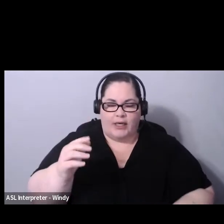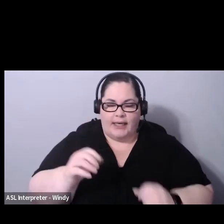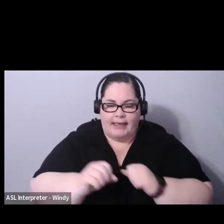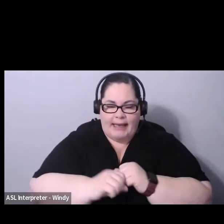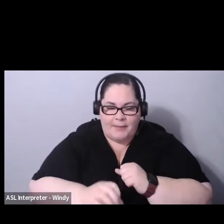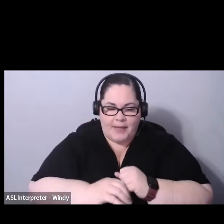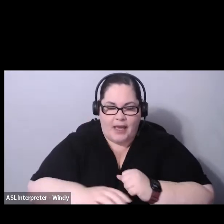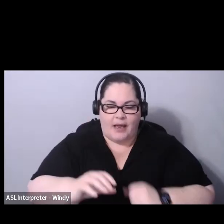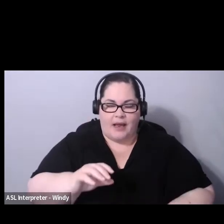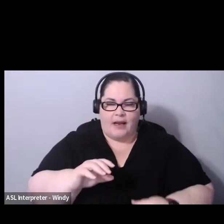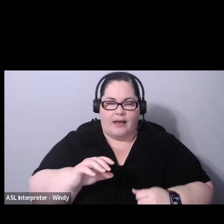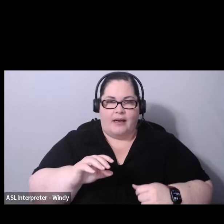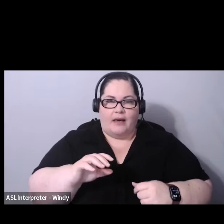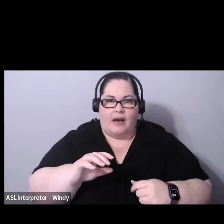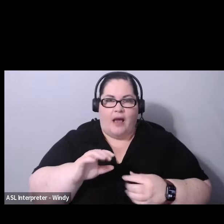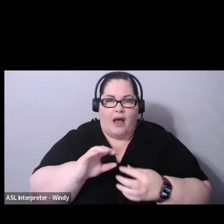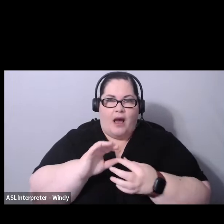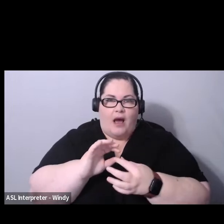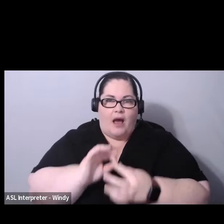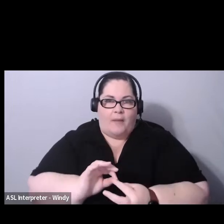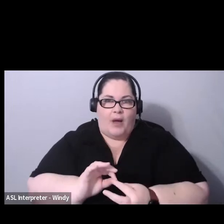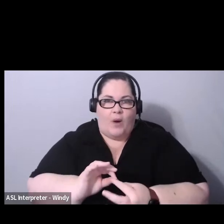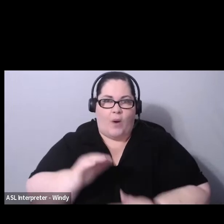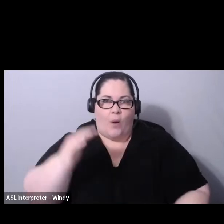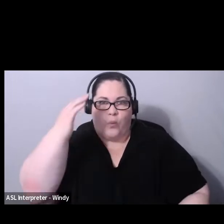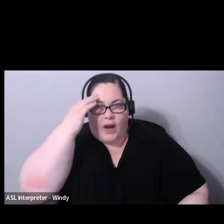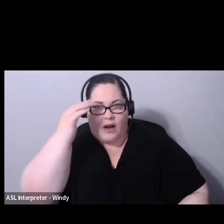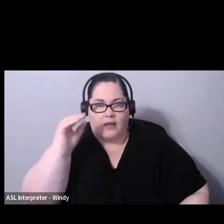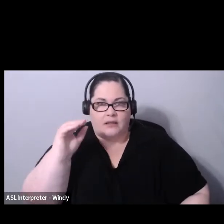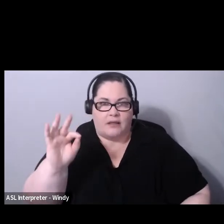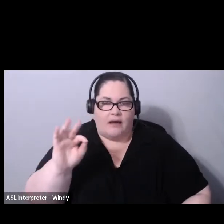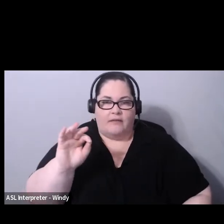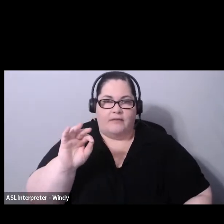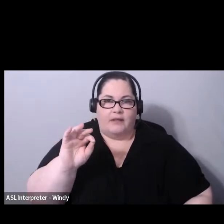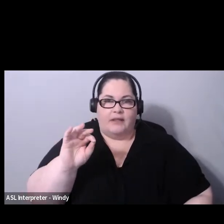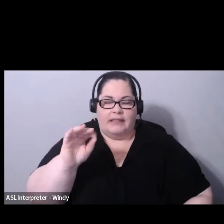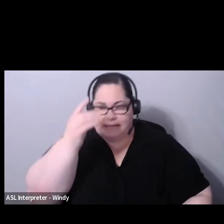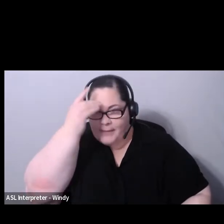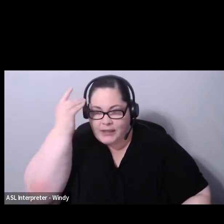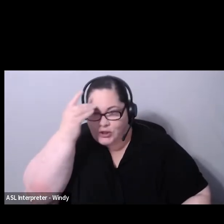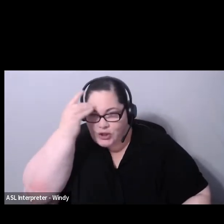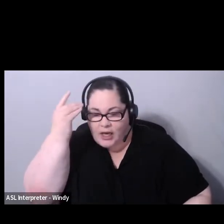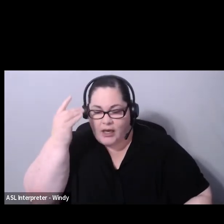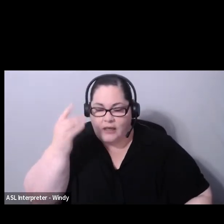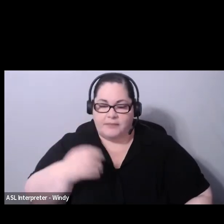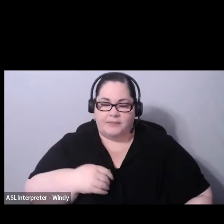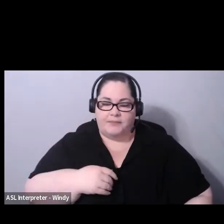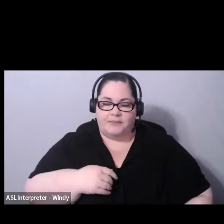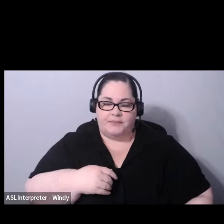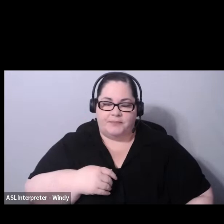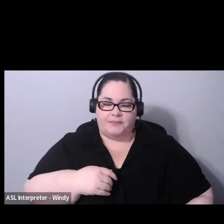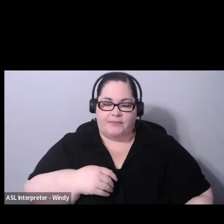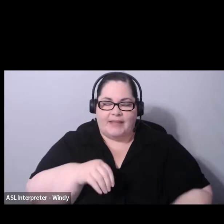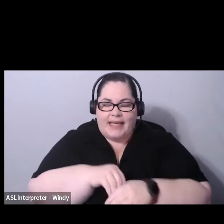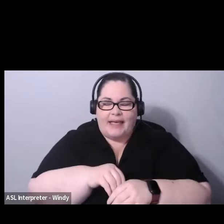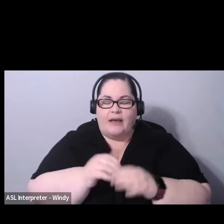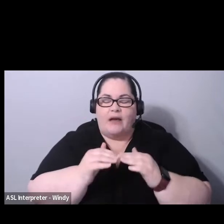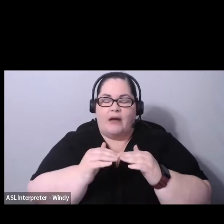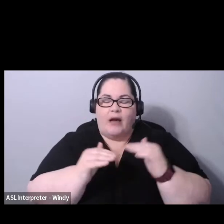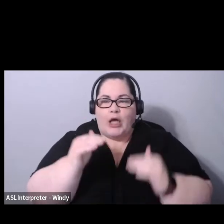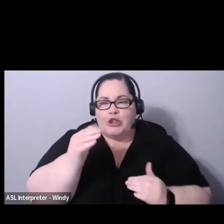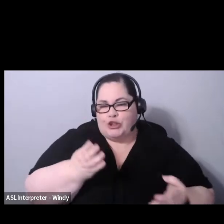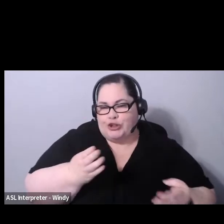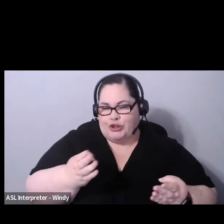and dementia in rural and underserved areas in Arizona. And that one